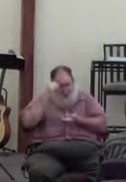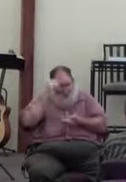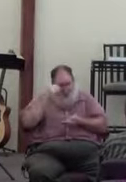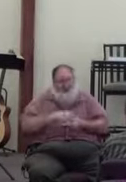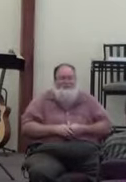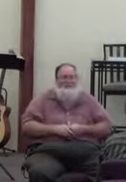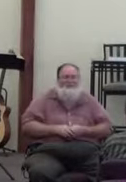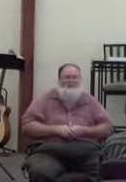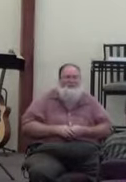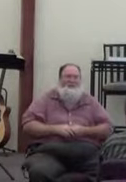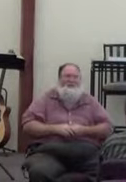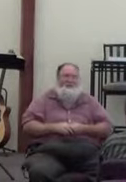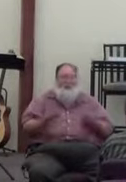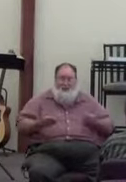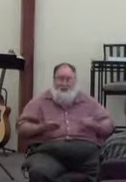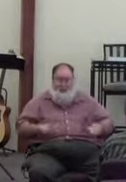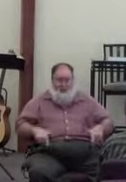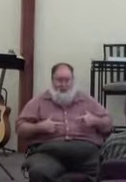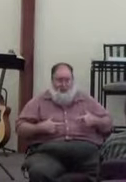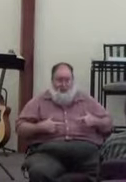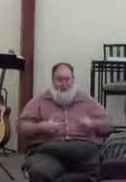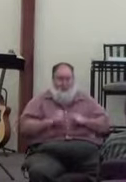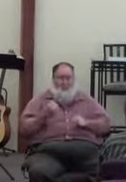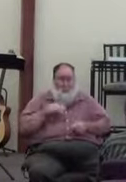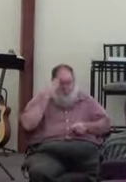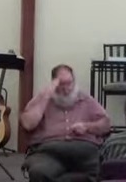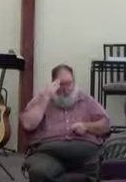This life as we know it is going to pass away.